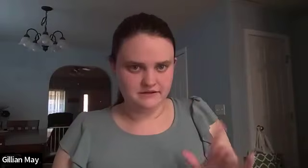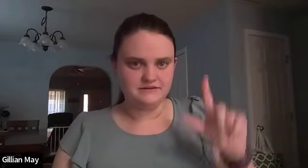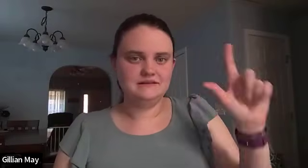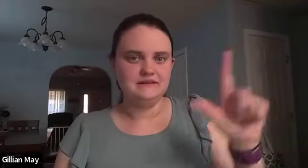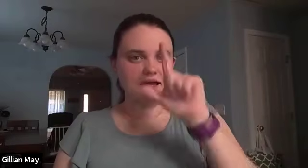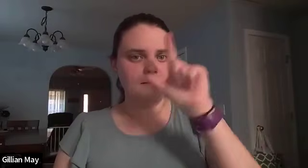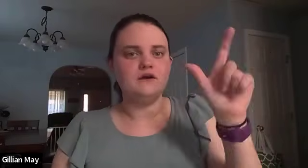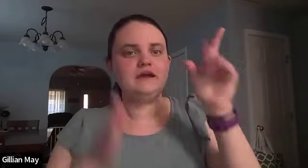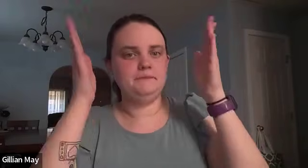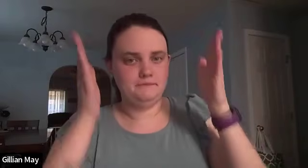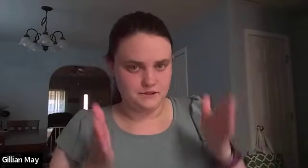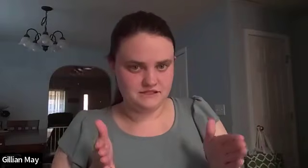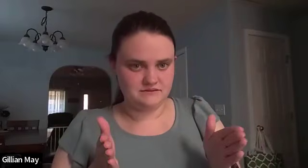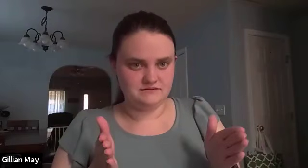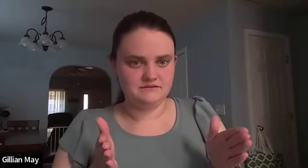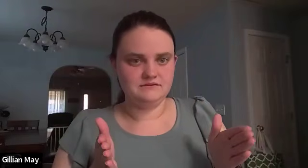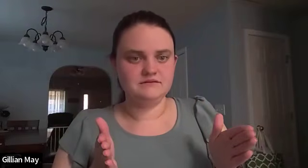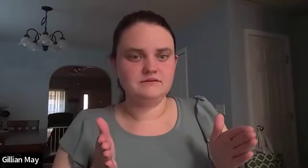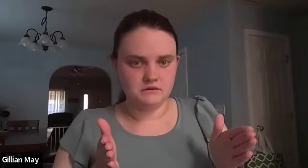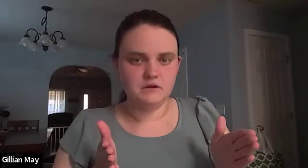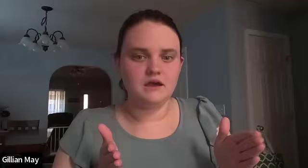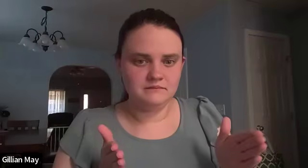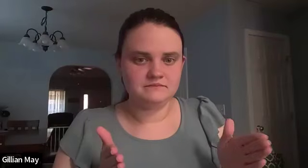Librarian. Library, person. Okay?